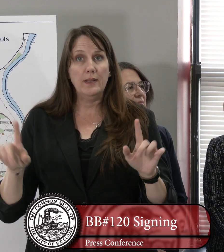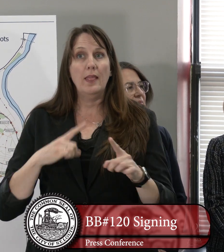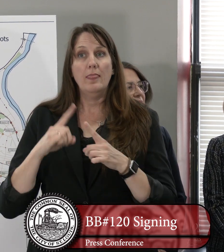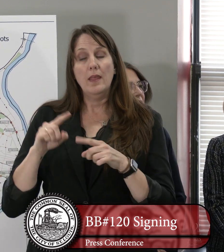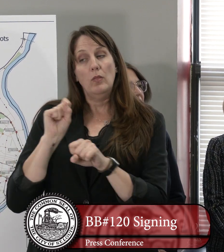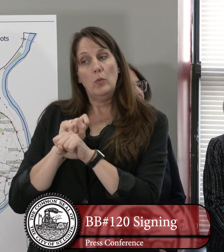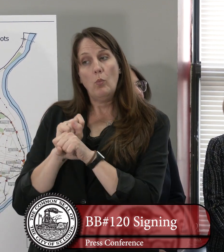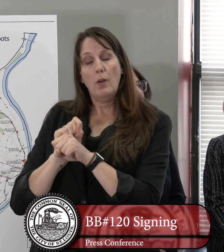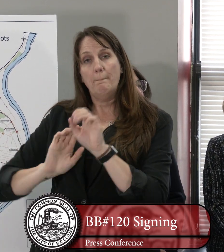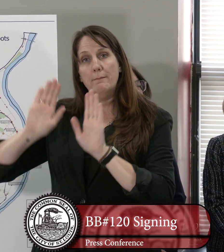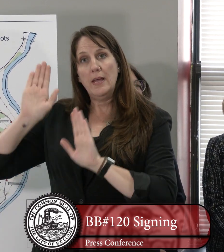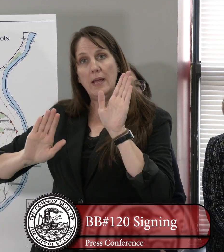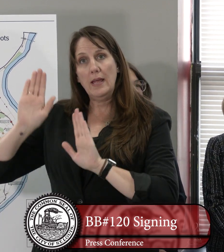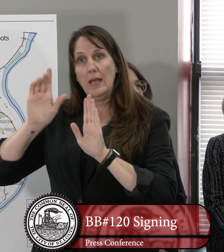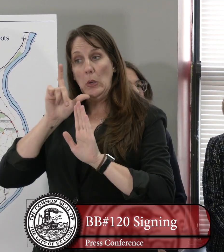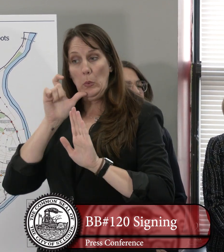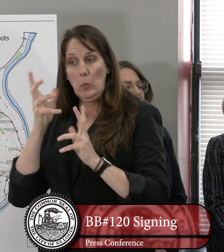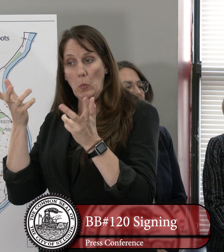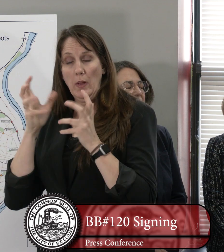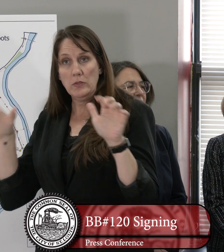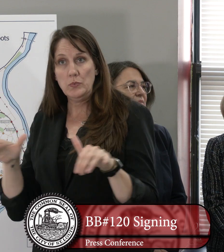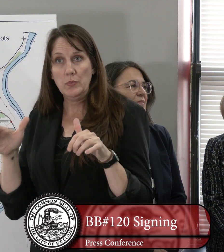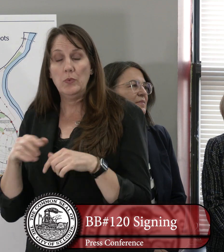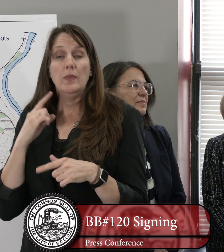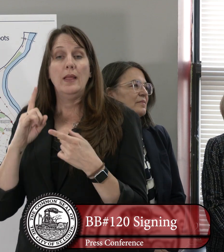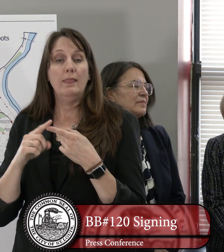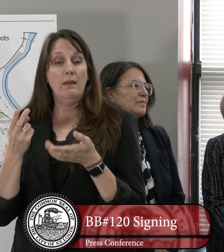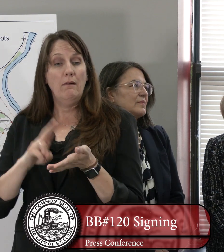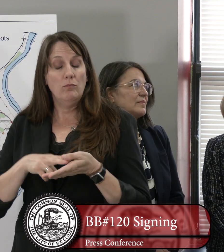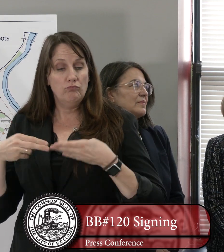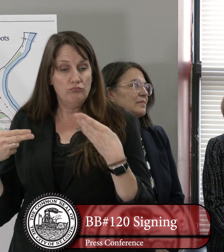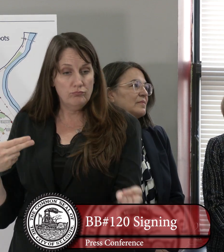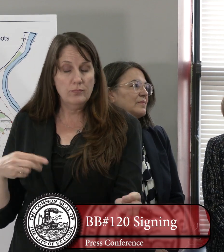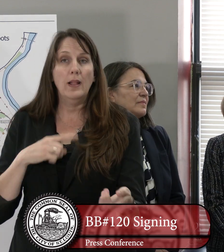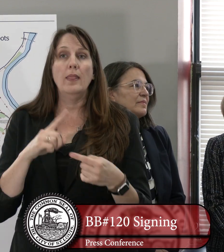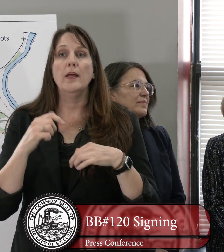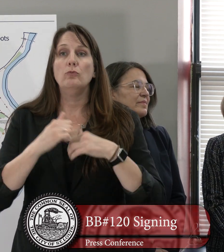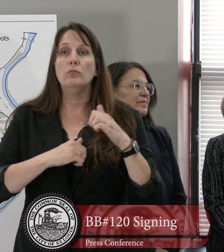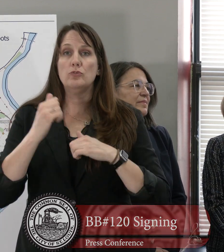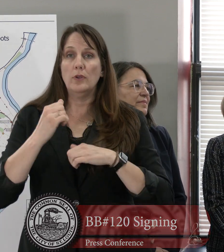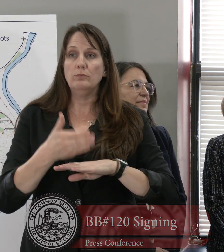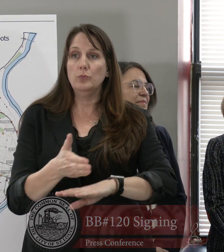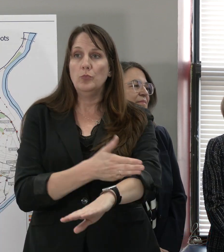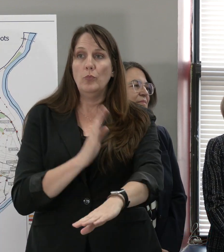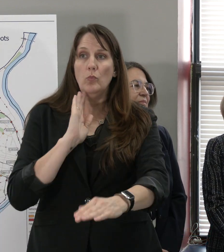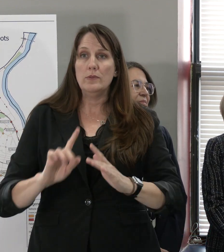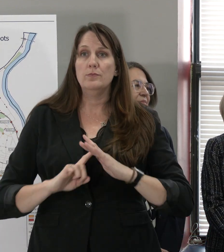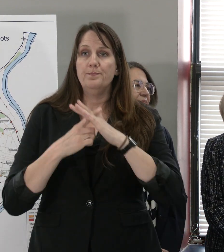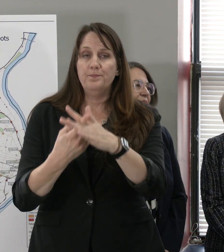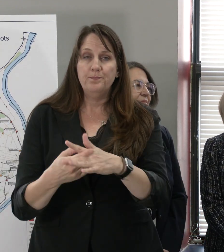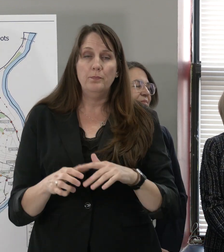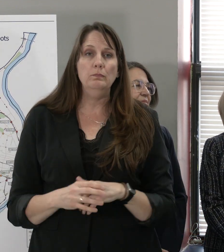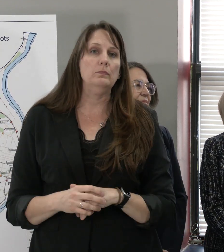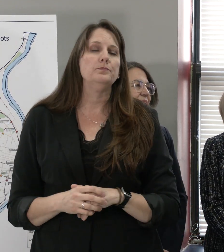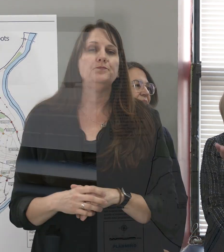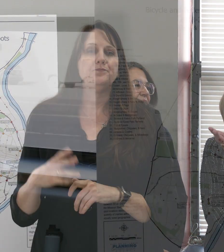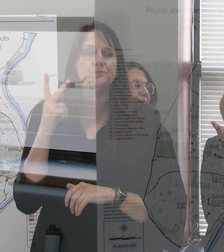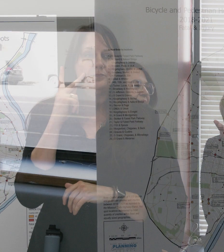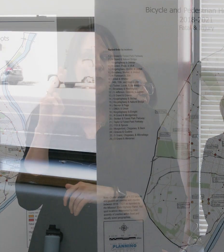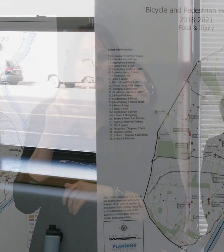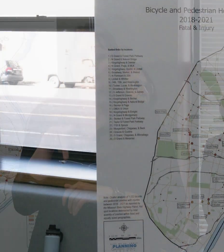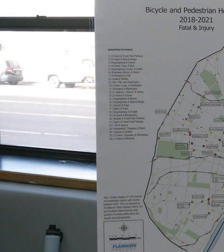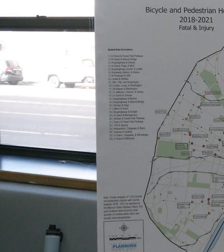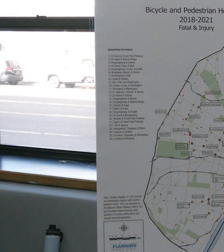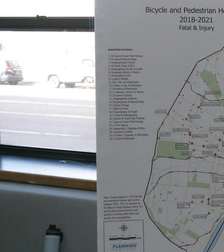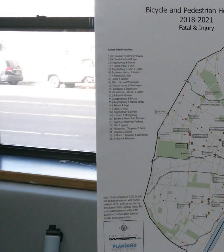bid out. And once the contracts are awarded, the construction and improvements will then begin. You see the maps around